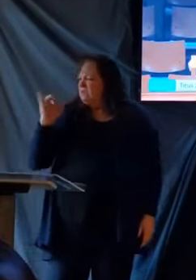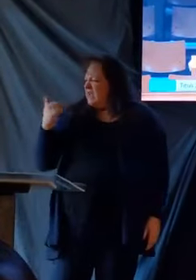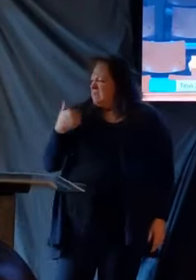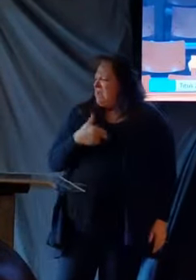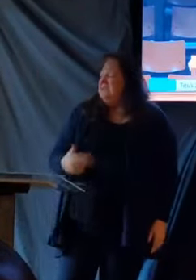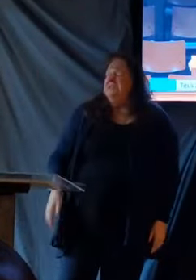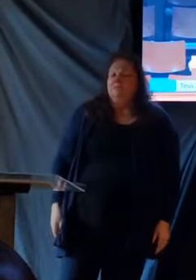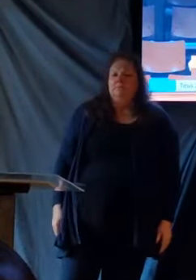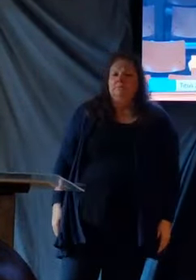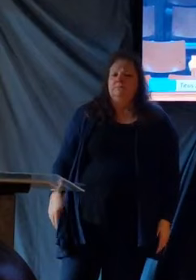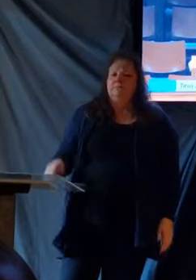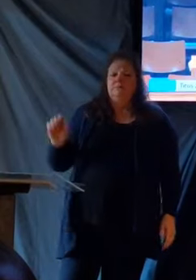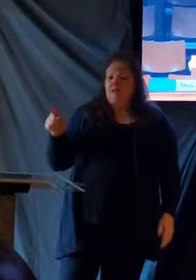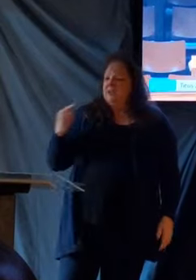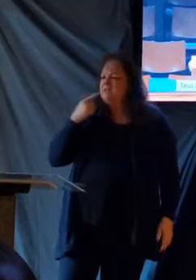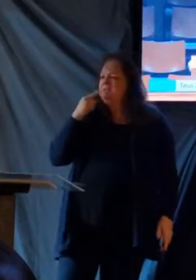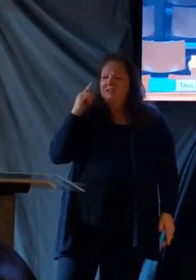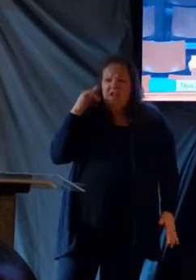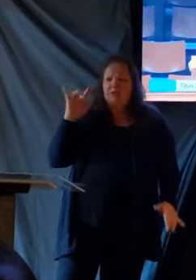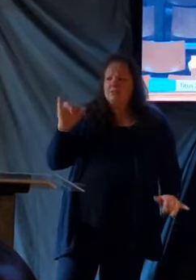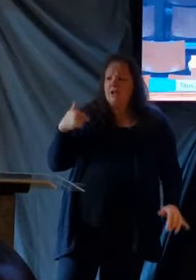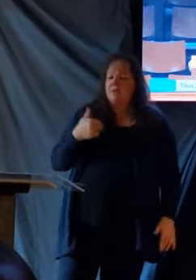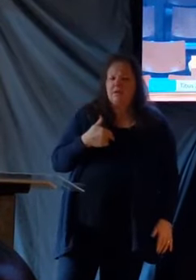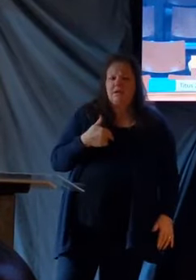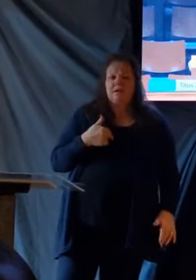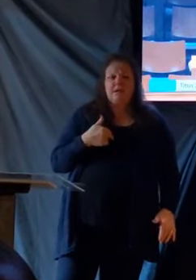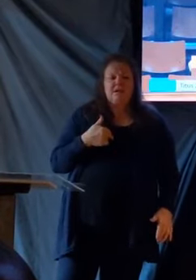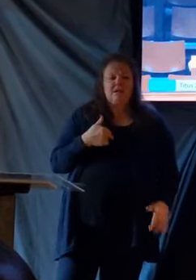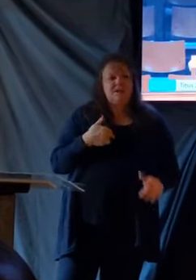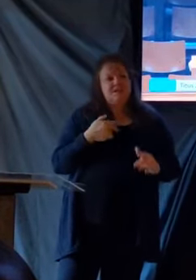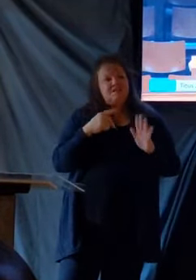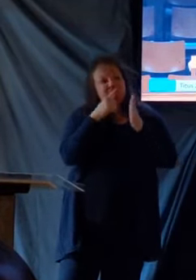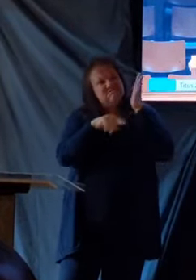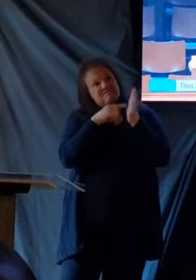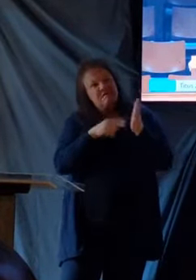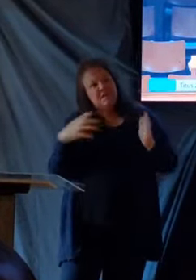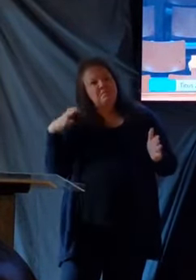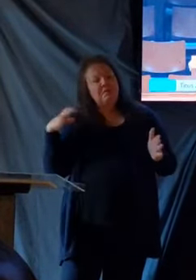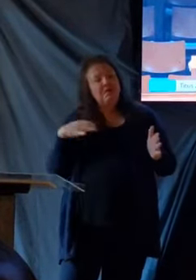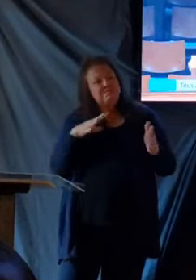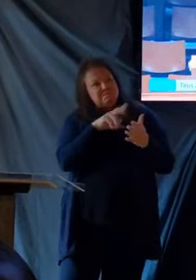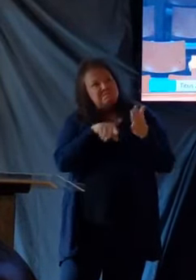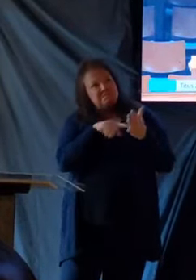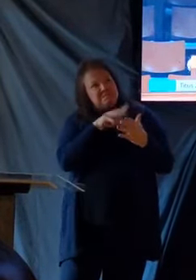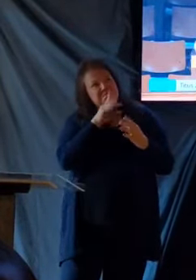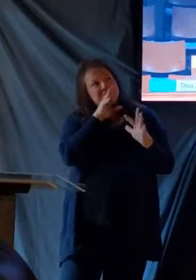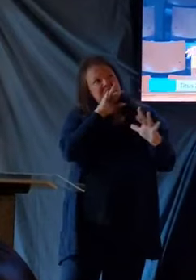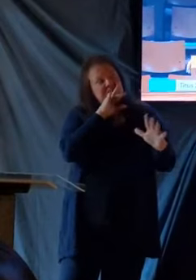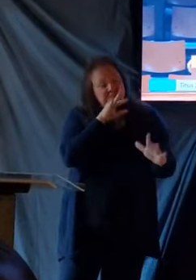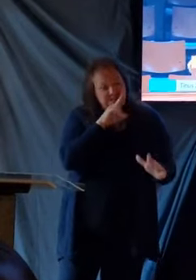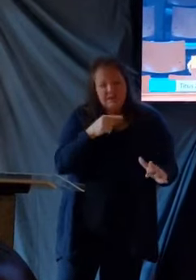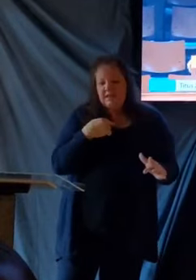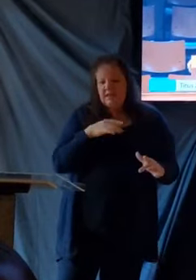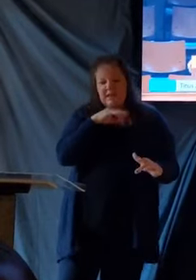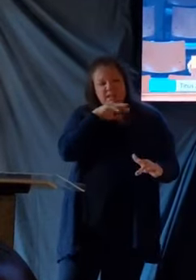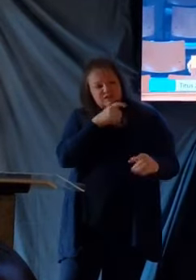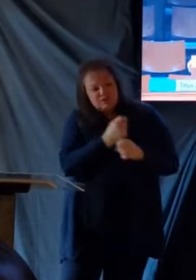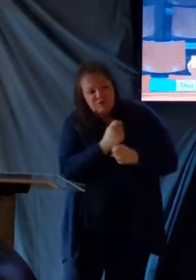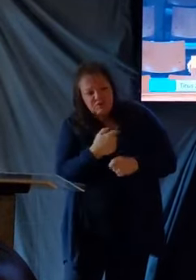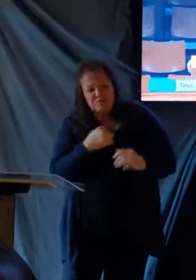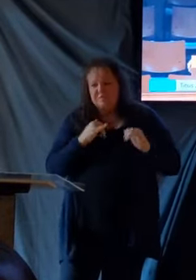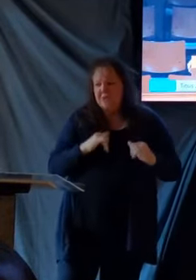us. Yeah, he says just like us. He ran down the boss just like we do. He jumped right into that. He likes a dirty joke just like